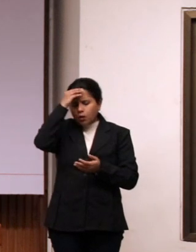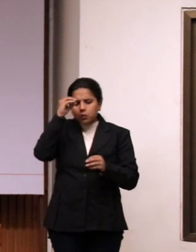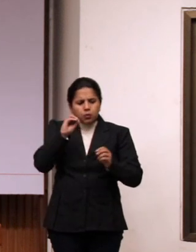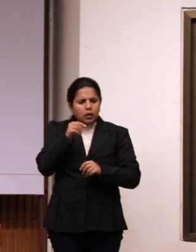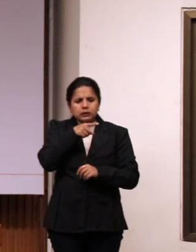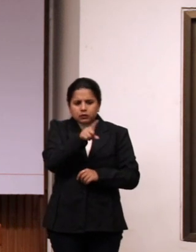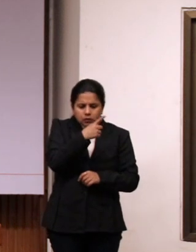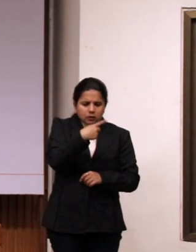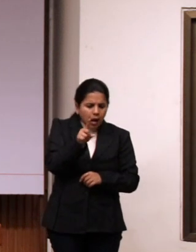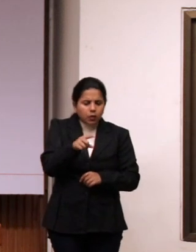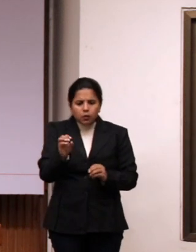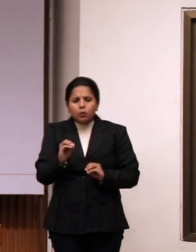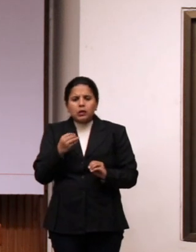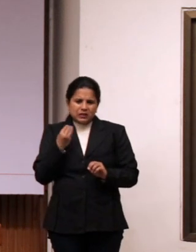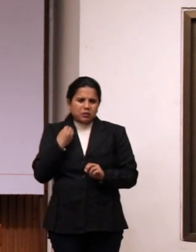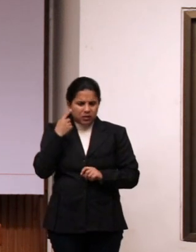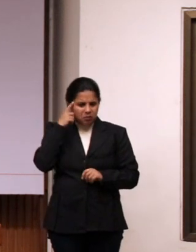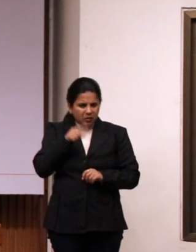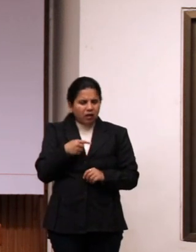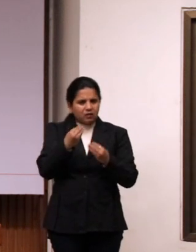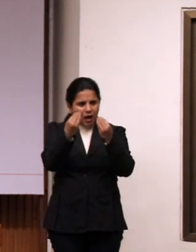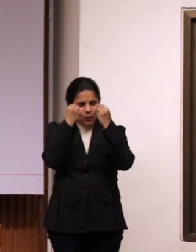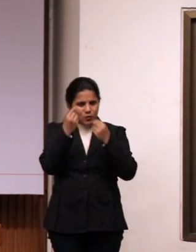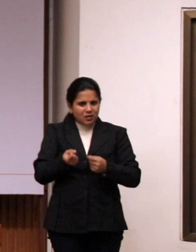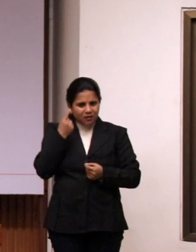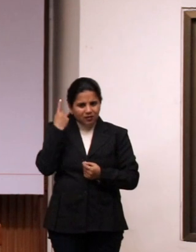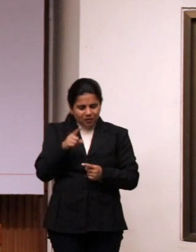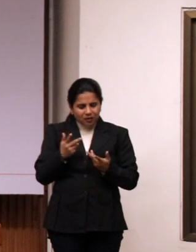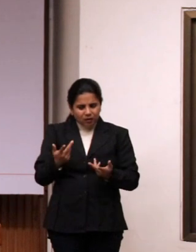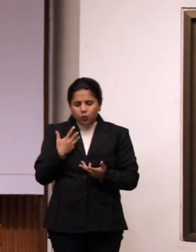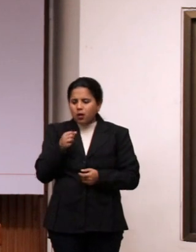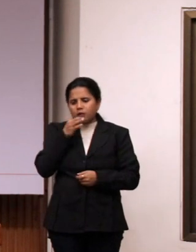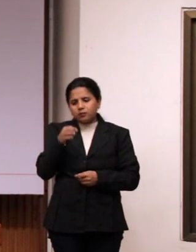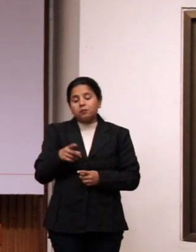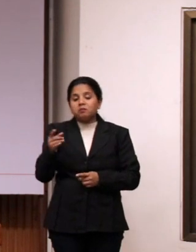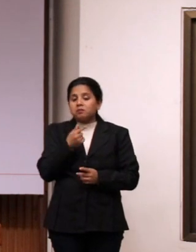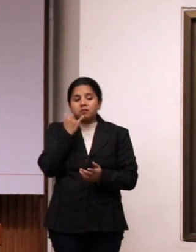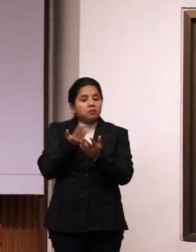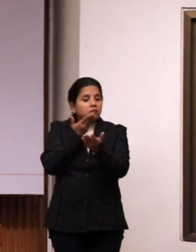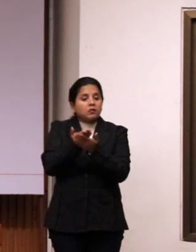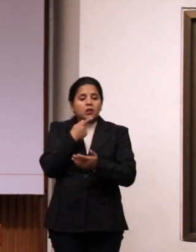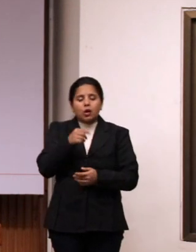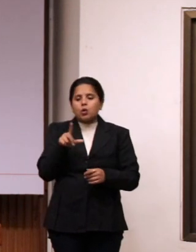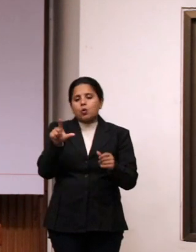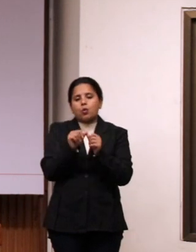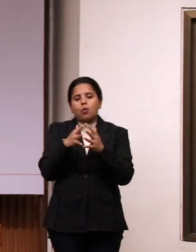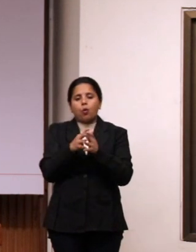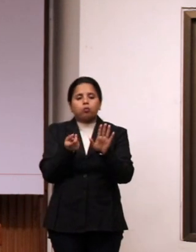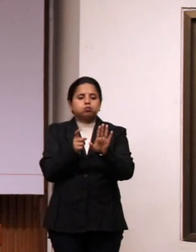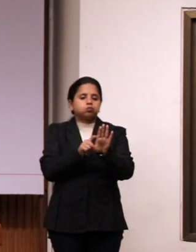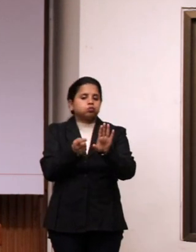know, we have to sometime like educate. Like, so I just want to As you suggested, you know, law is a double-edged